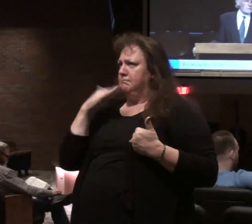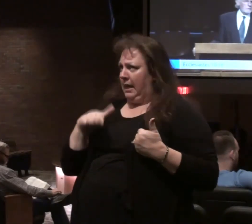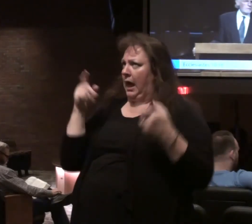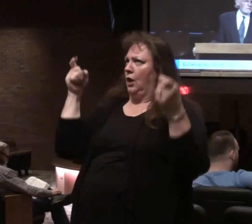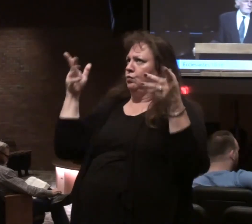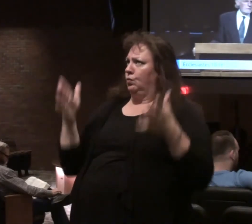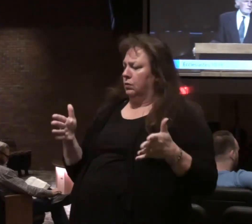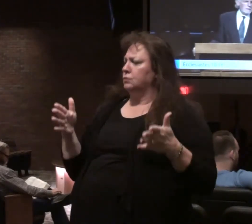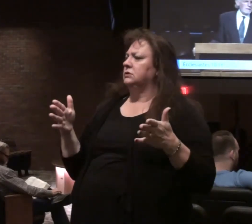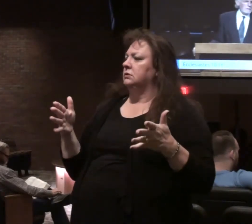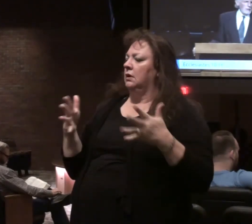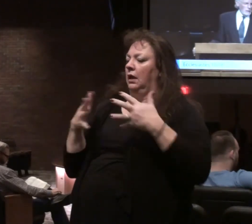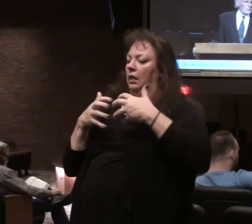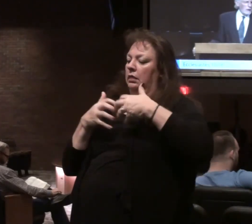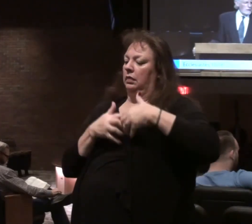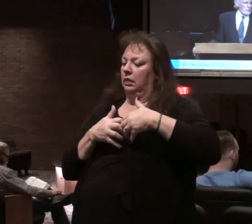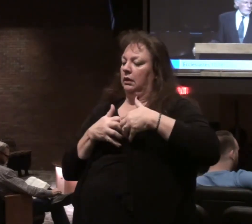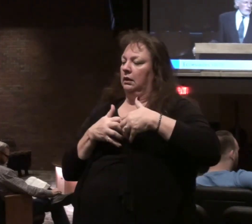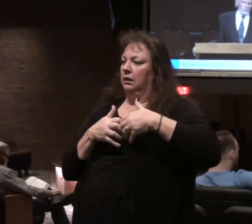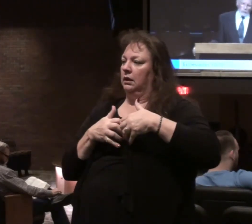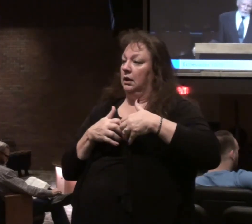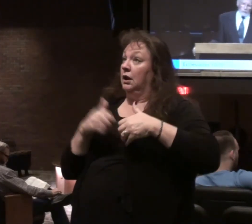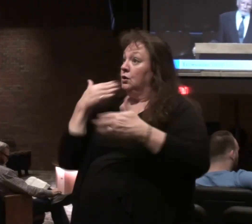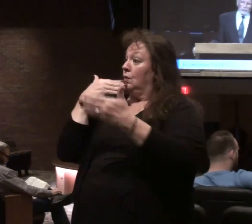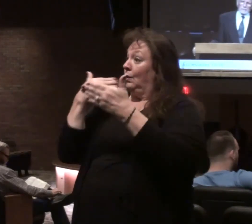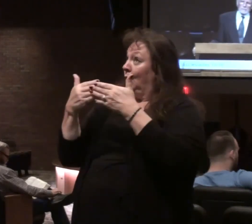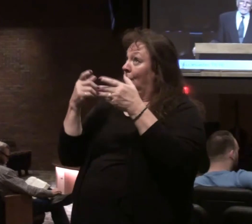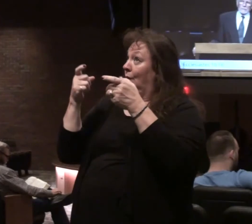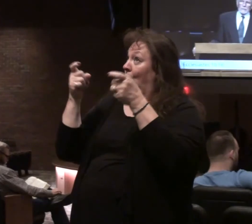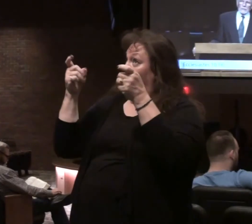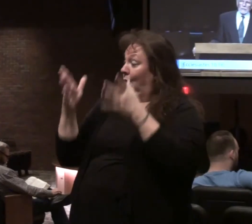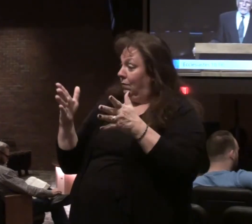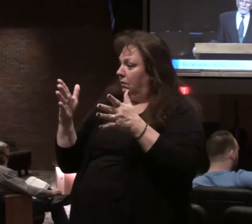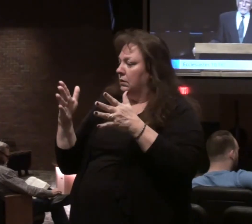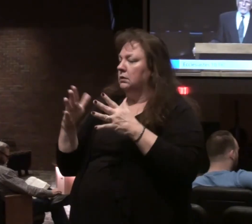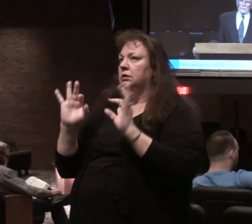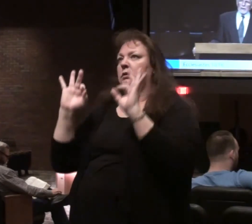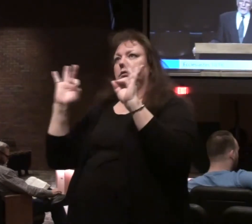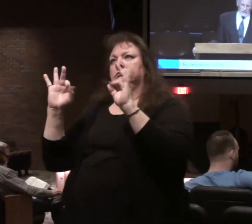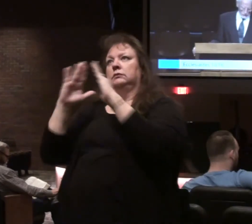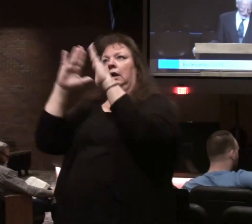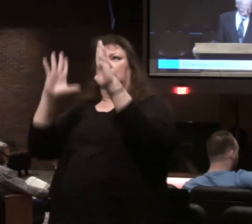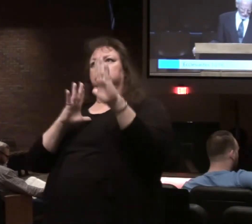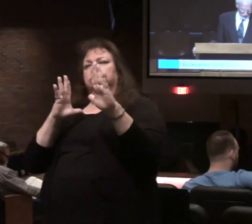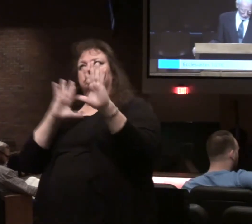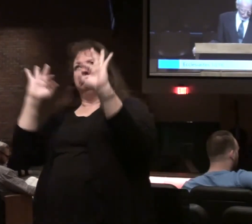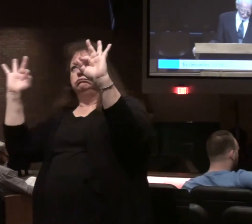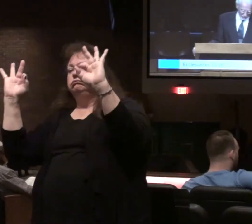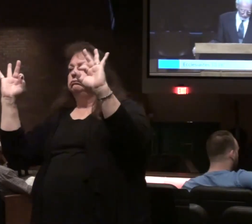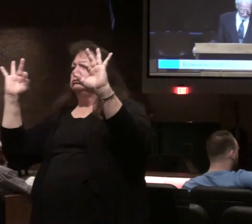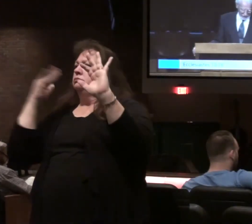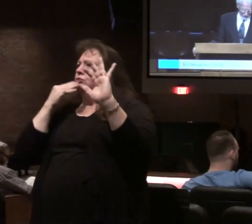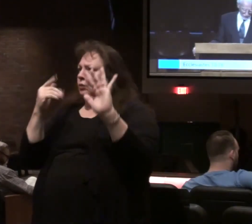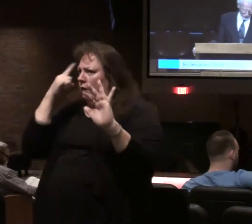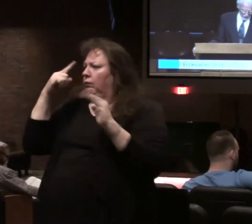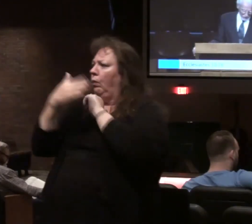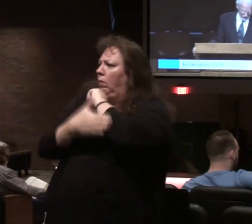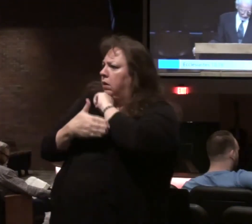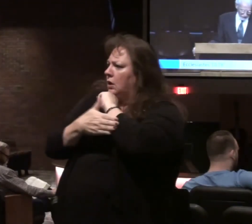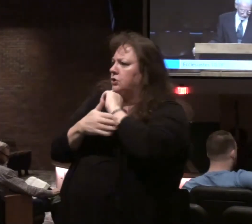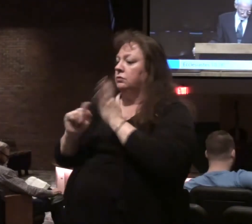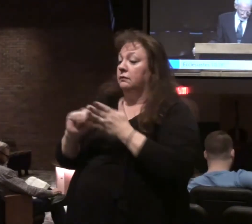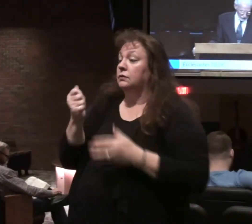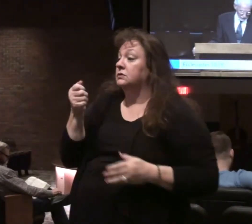rulers. But you're blessed when you have a good ruler who's making decisions for the welfare of the country.